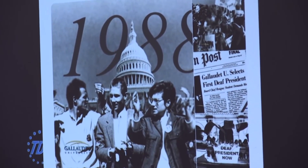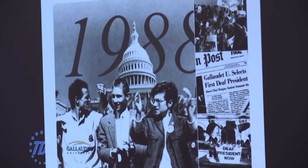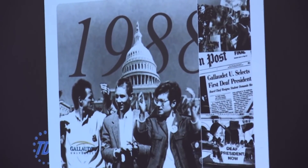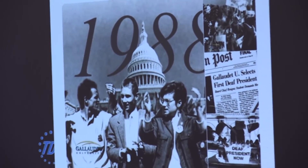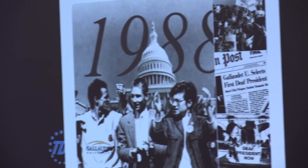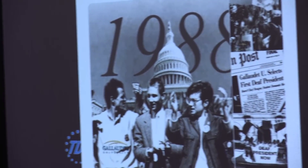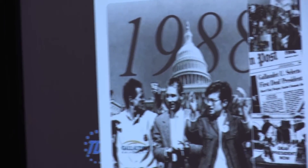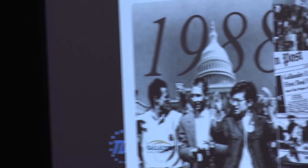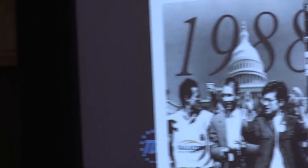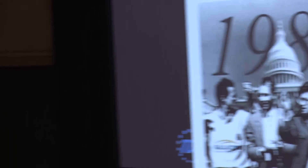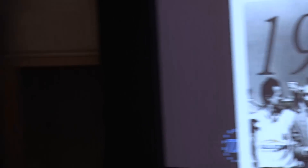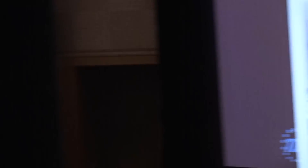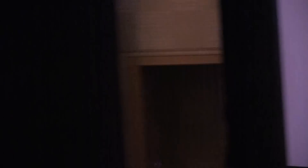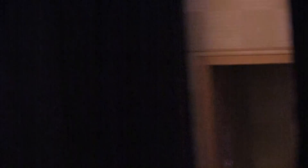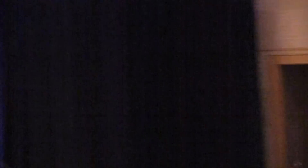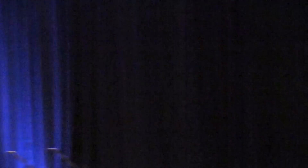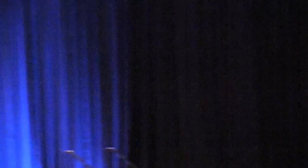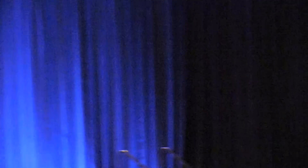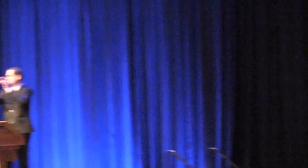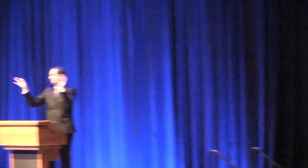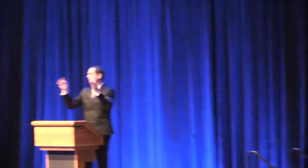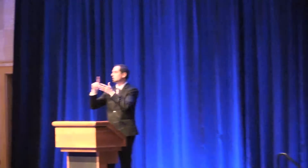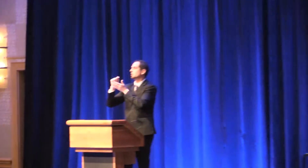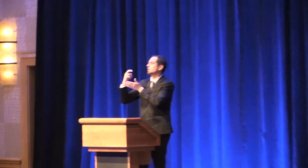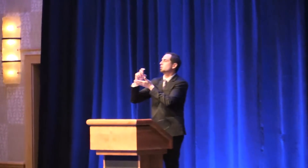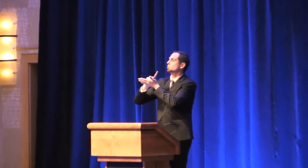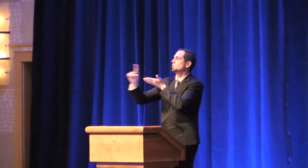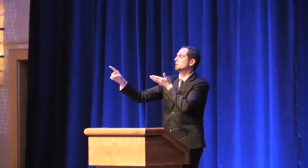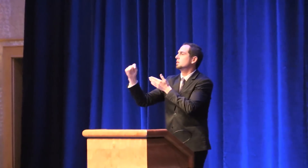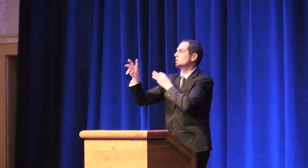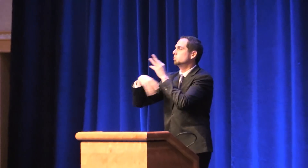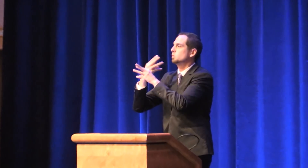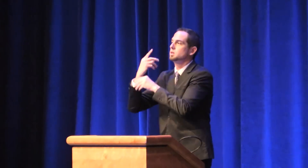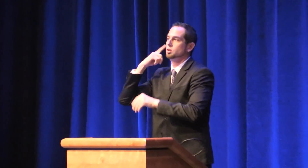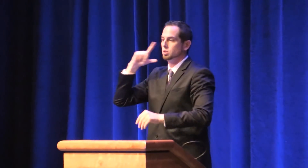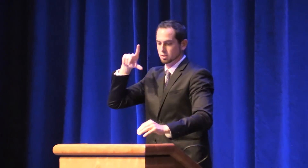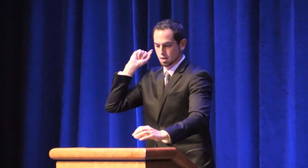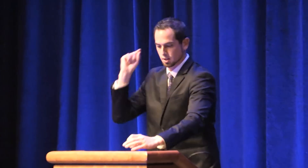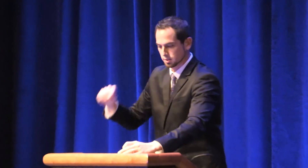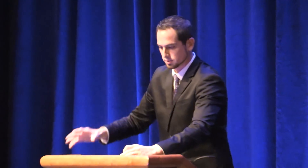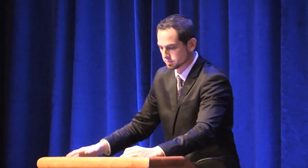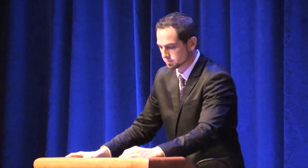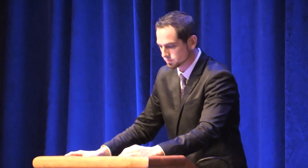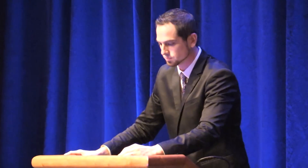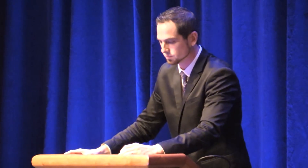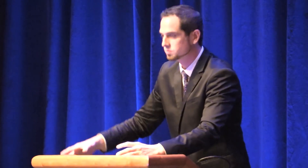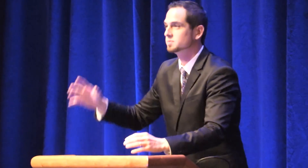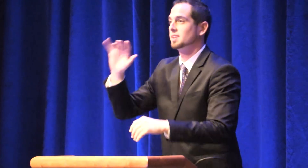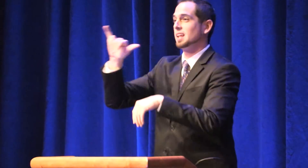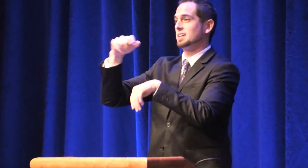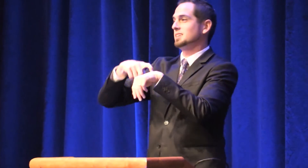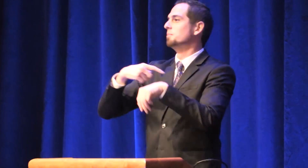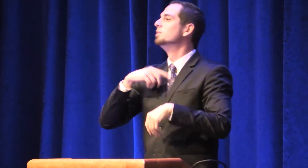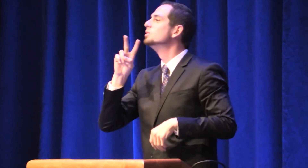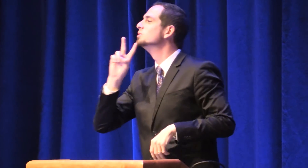So this Twitter post perfectly encapsulates my point here. This is the week that the world heard